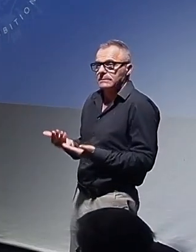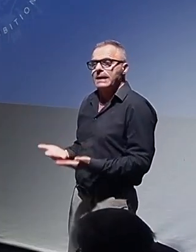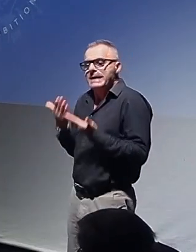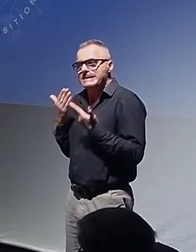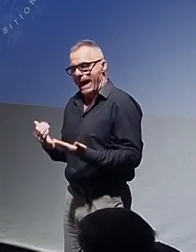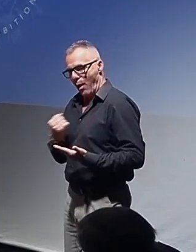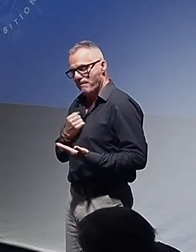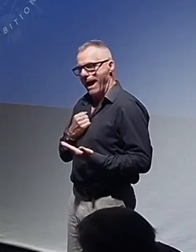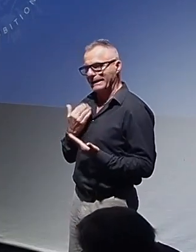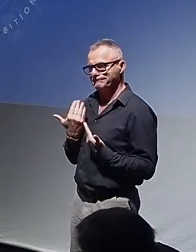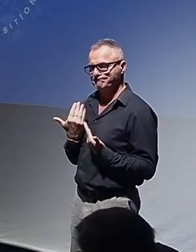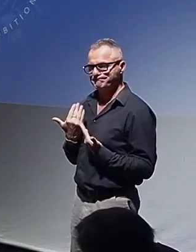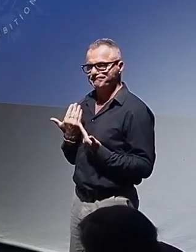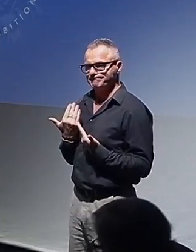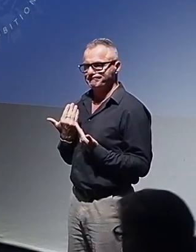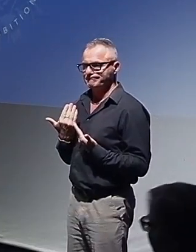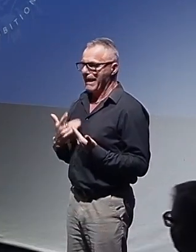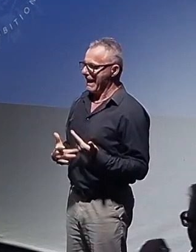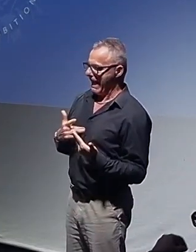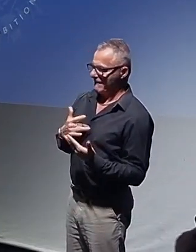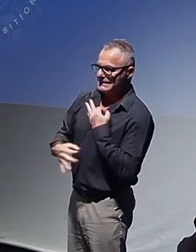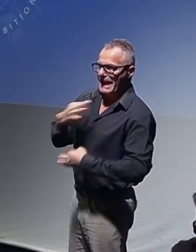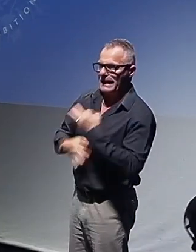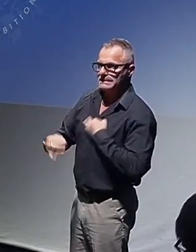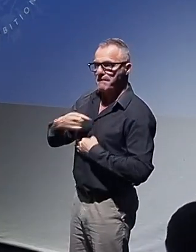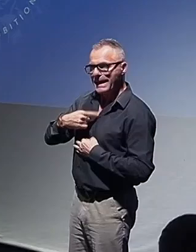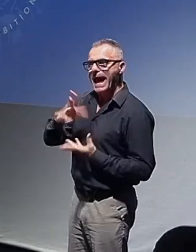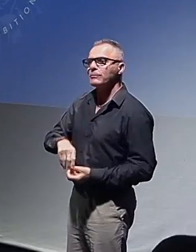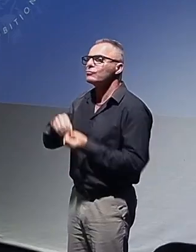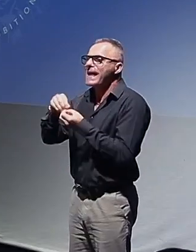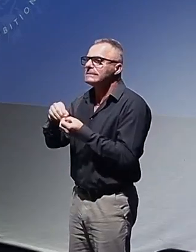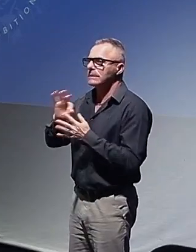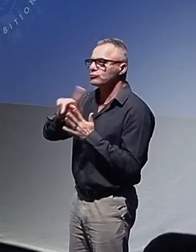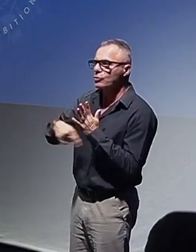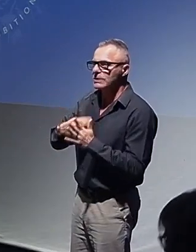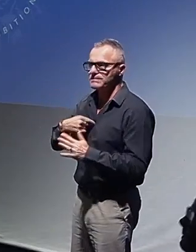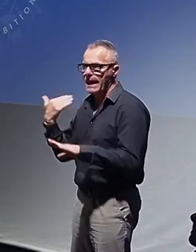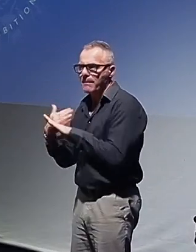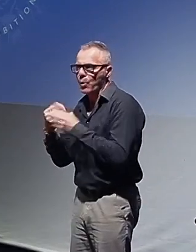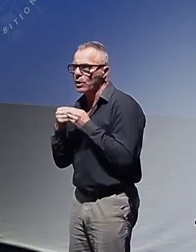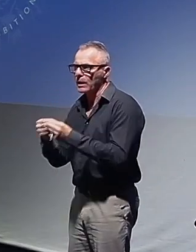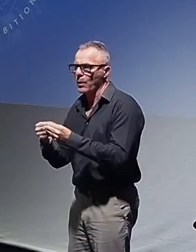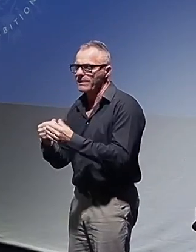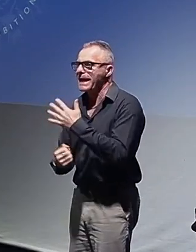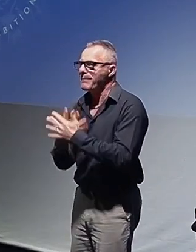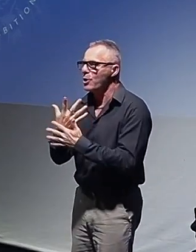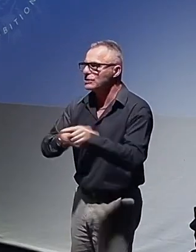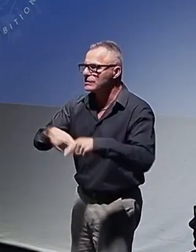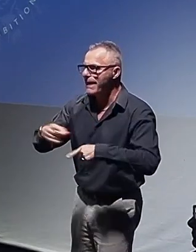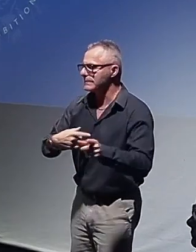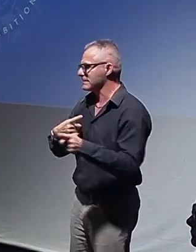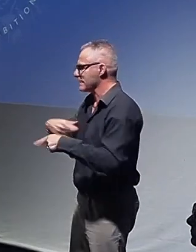at a stage where I'm actively creating projects. I'm working with, emerging